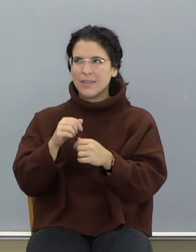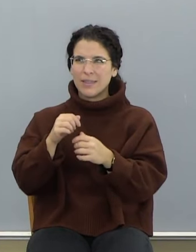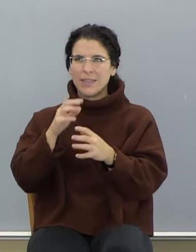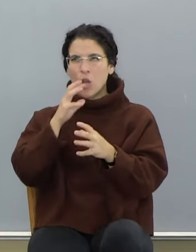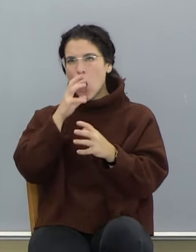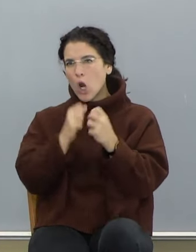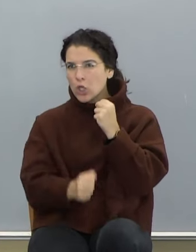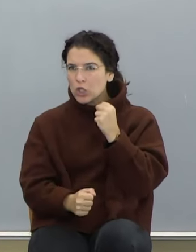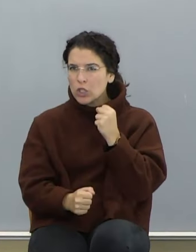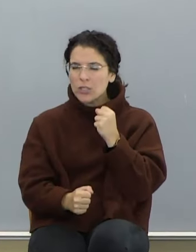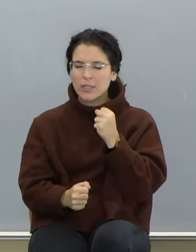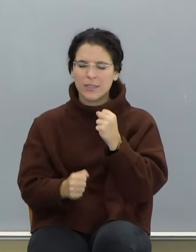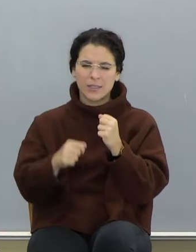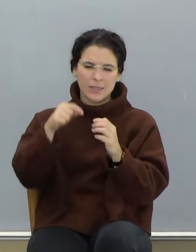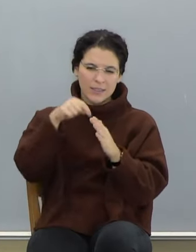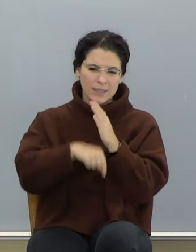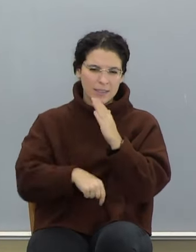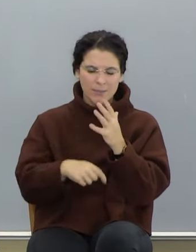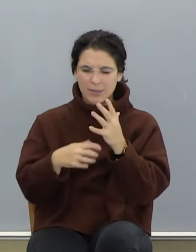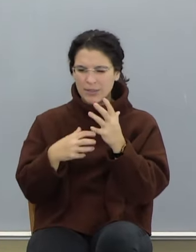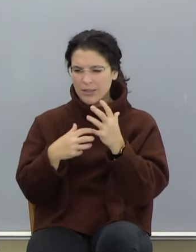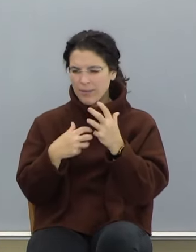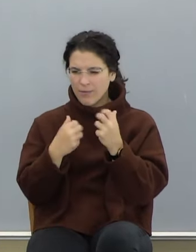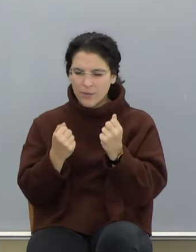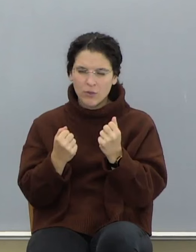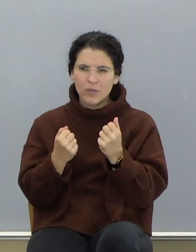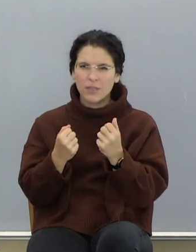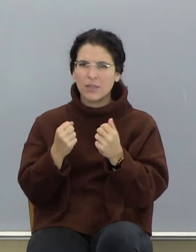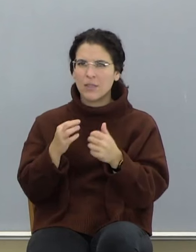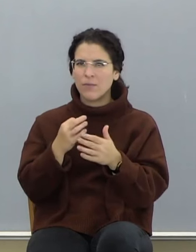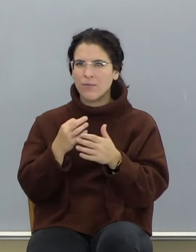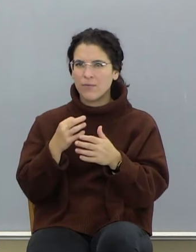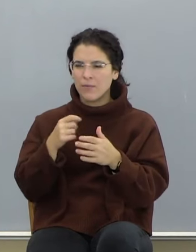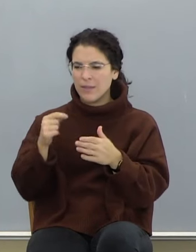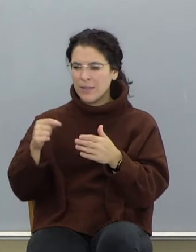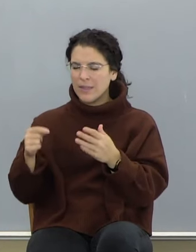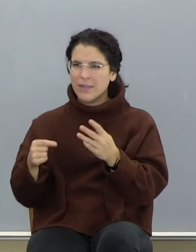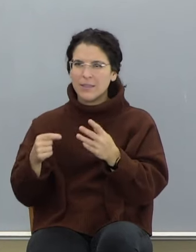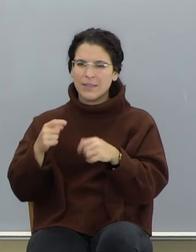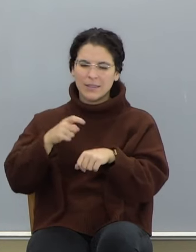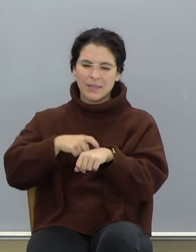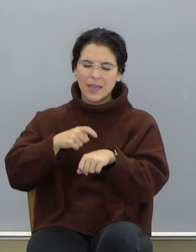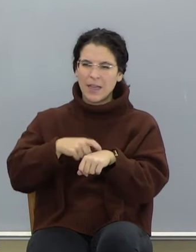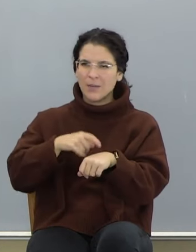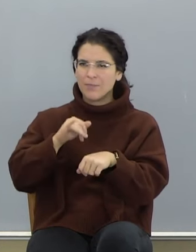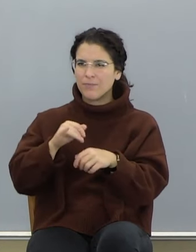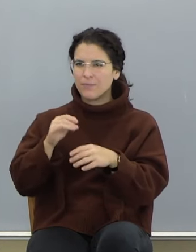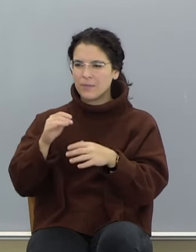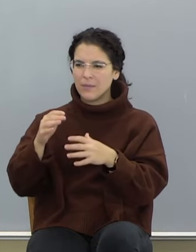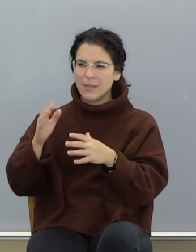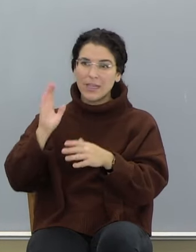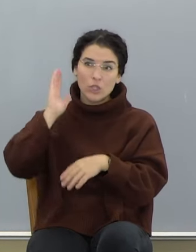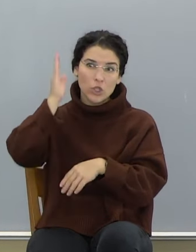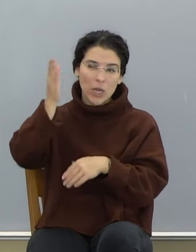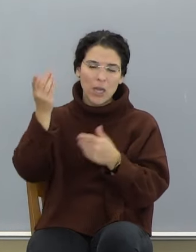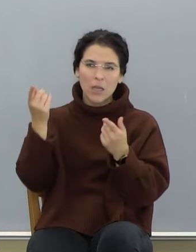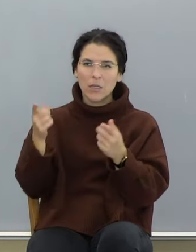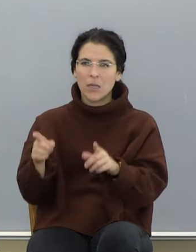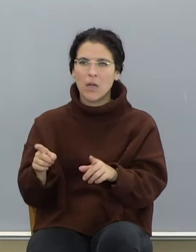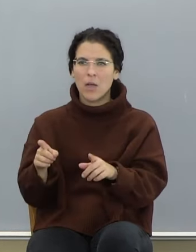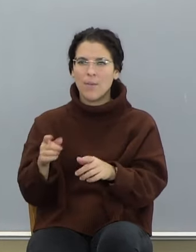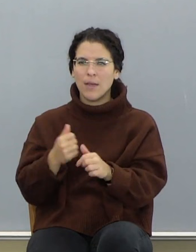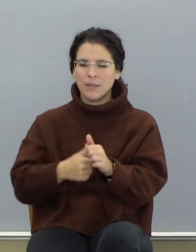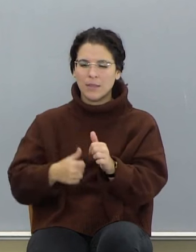harshness, the fierceness of these times that shall come, as